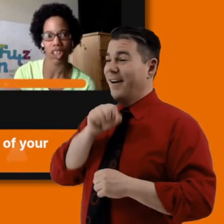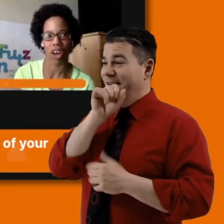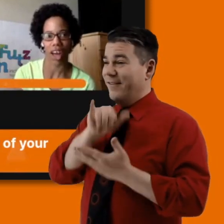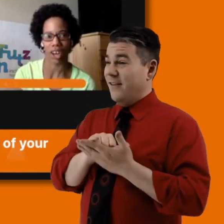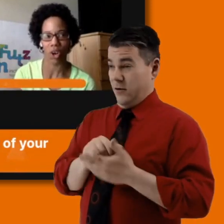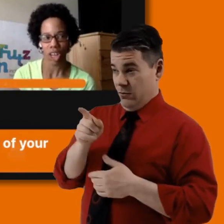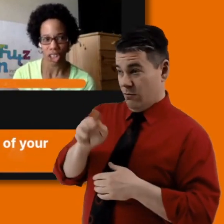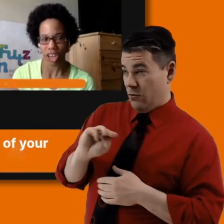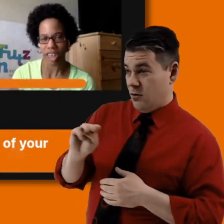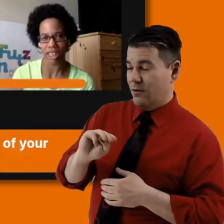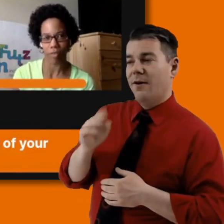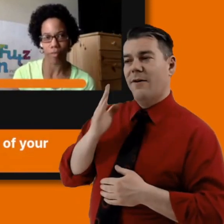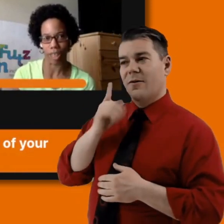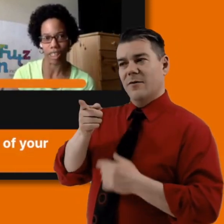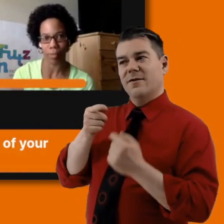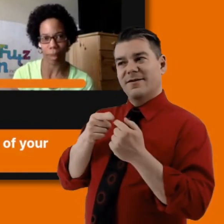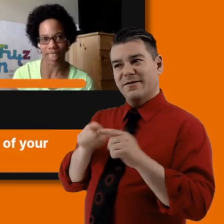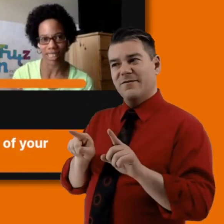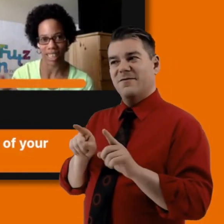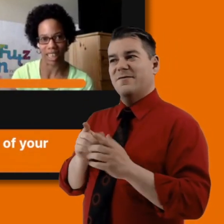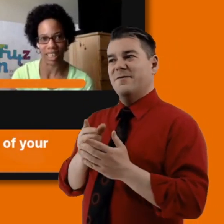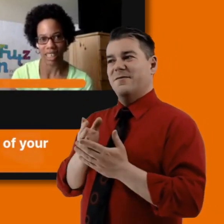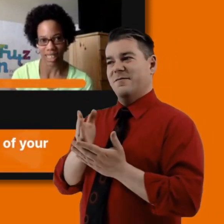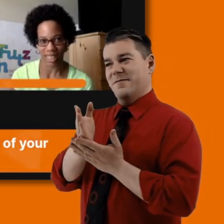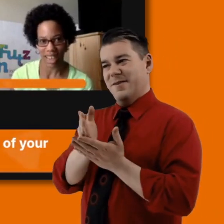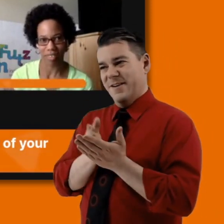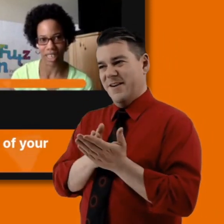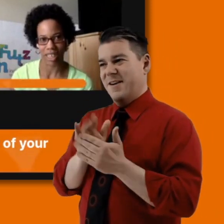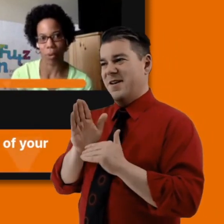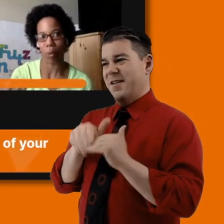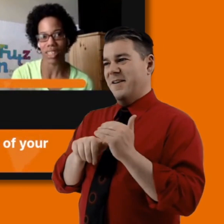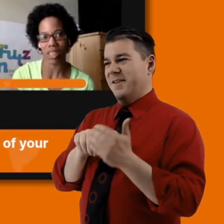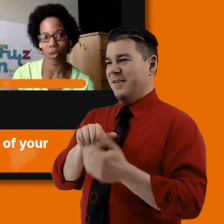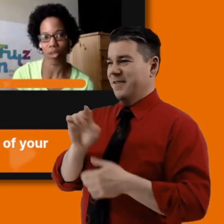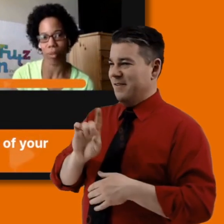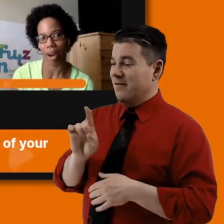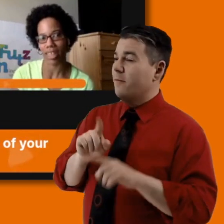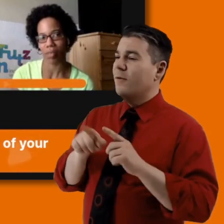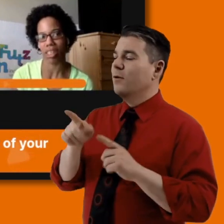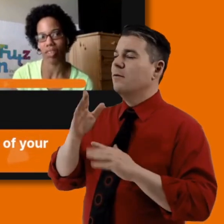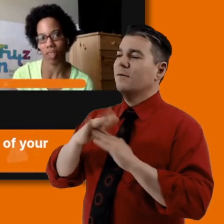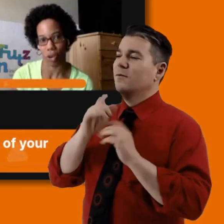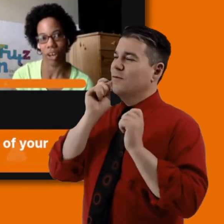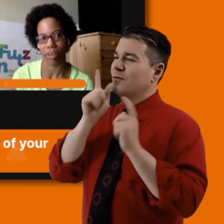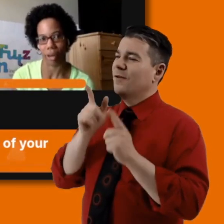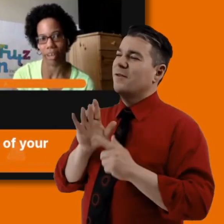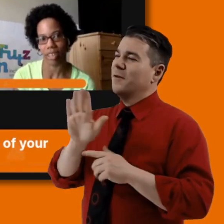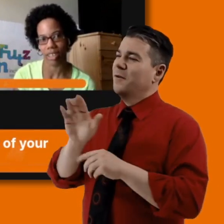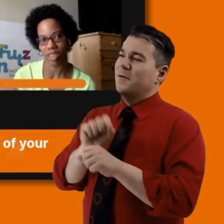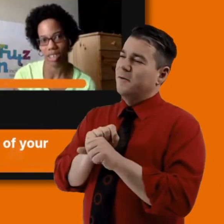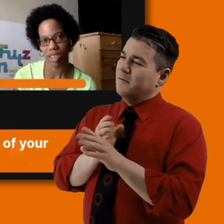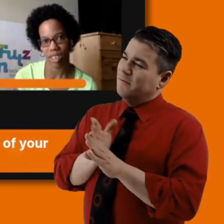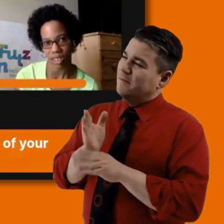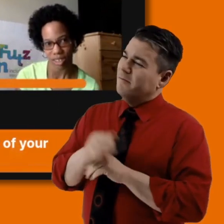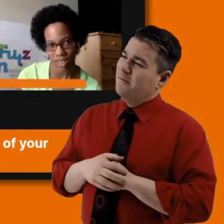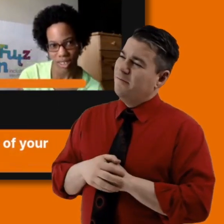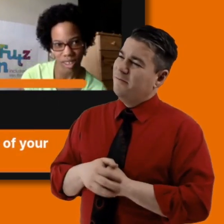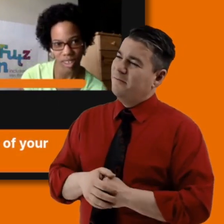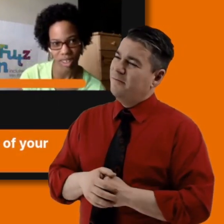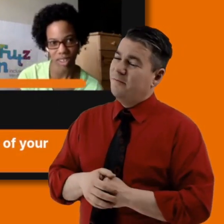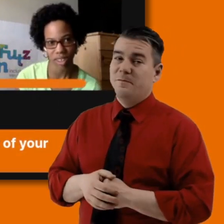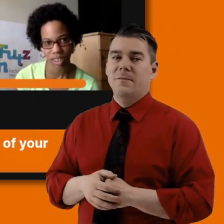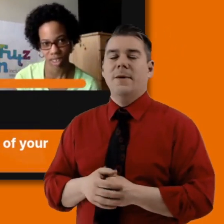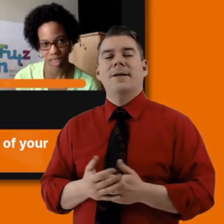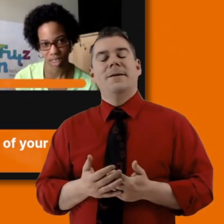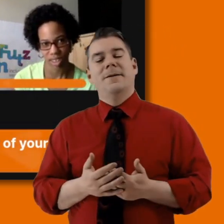about you, Michelle? I know you're in a different space than David is, but what's the most surprising piece of your career?